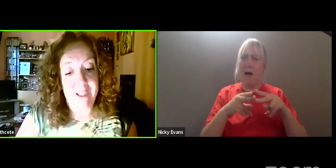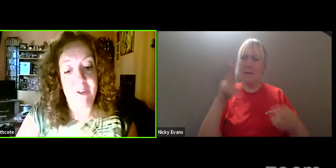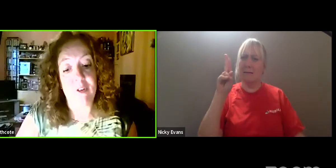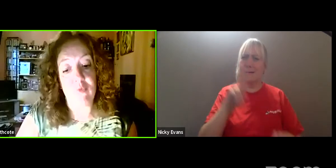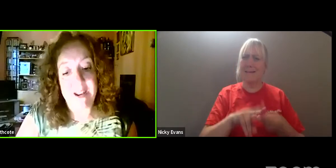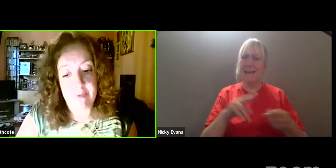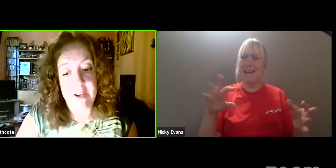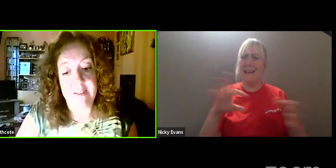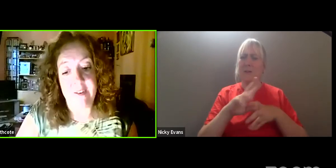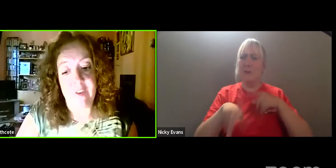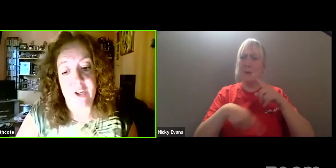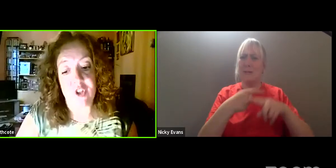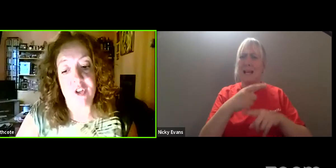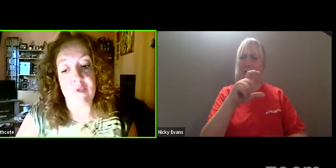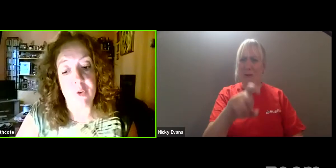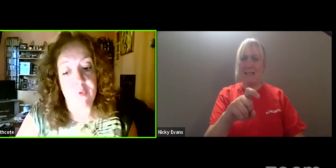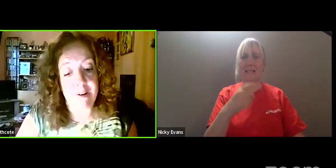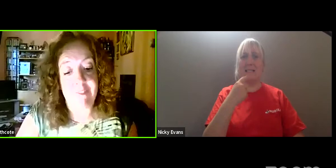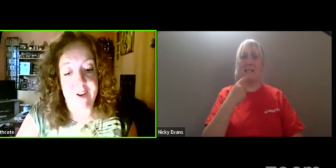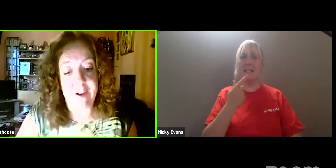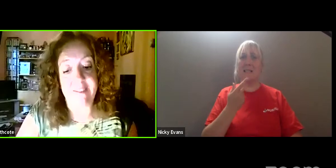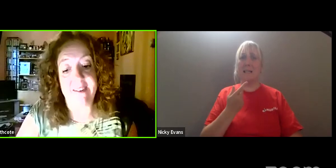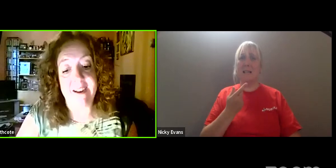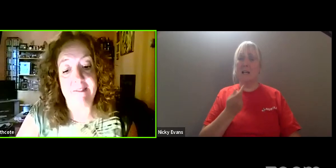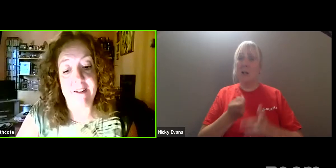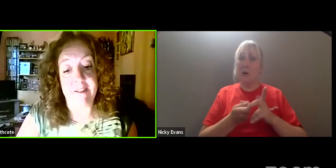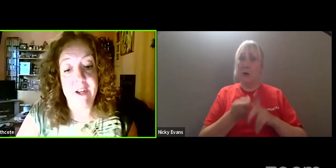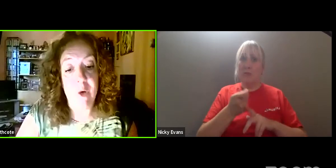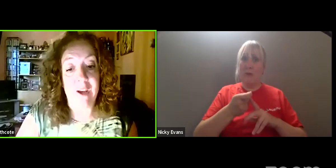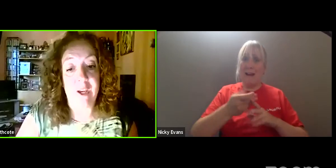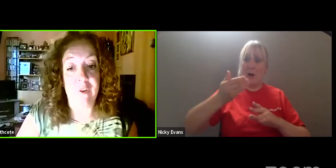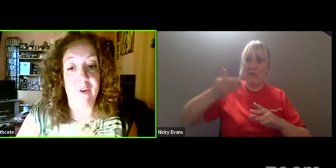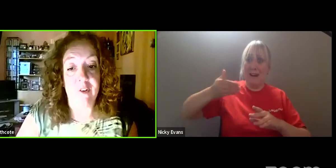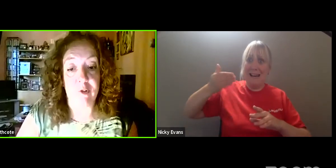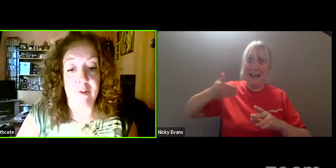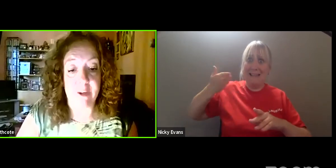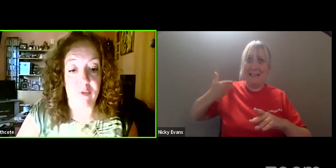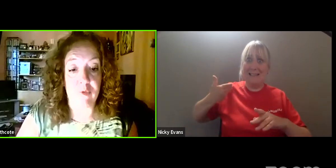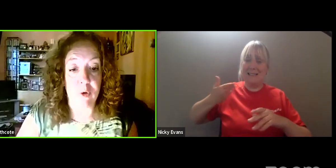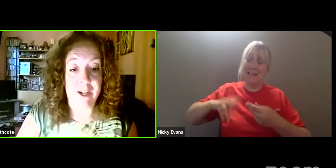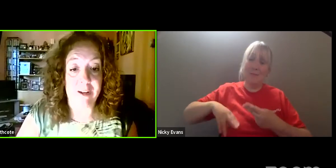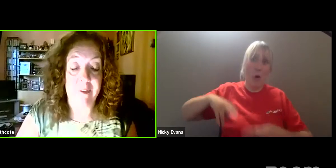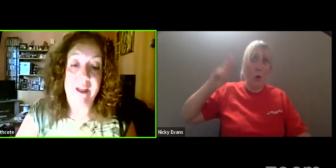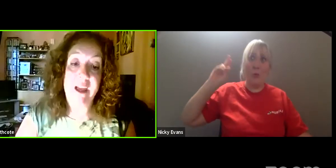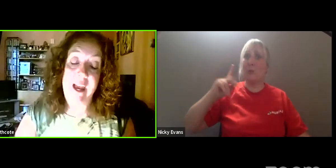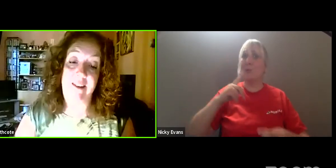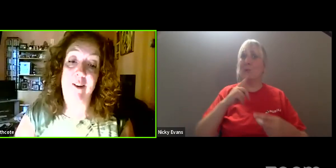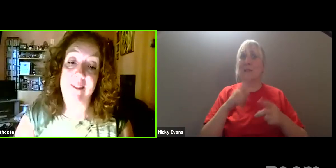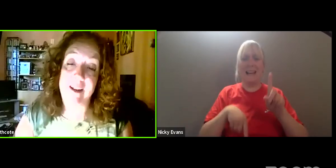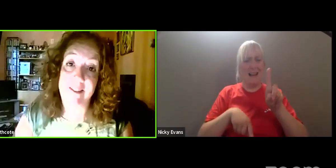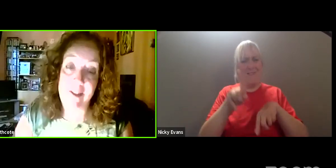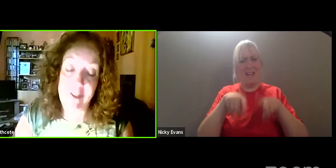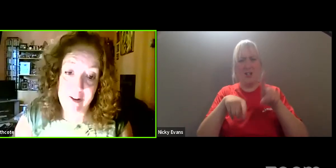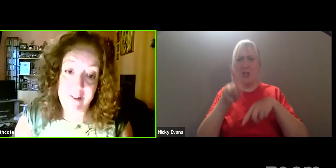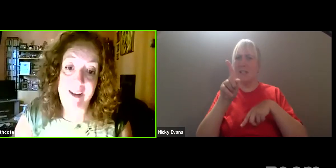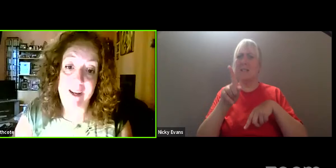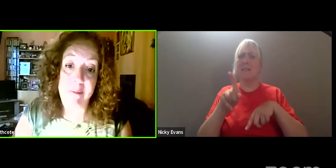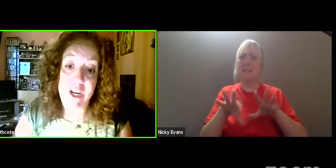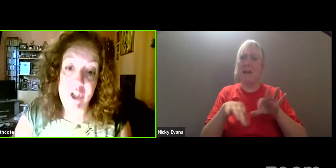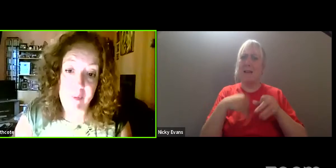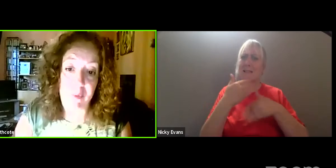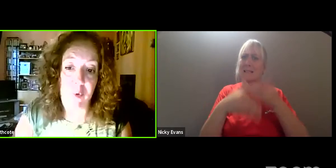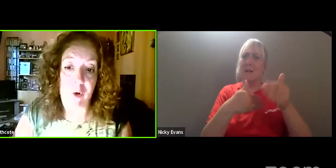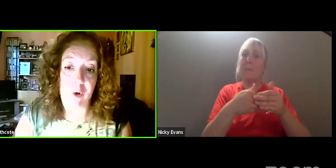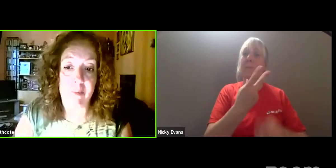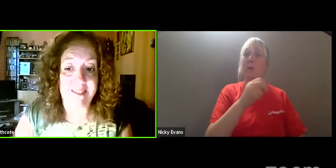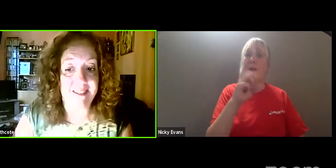Food bank use, rent arrears and evictions rose very fast in areas where universal credit was rolled out. In 2013, a